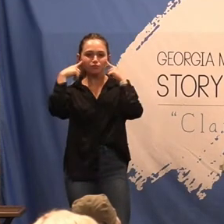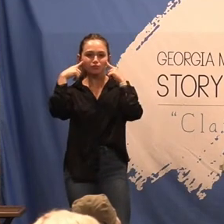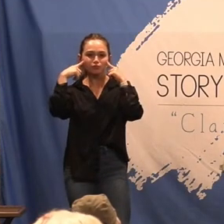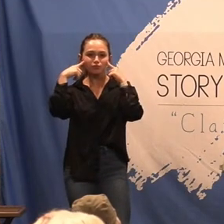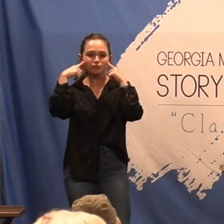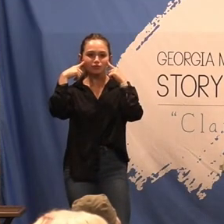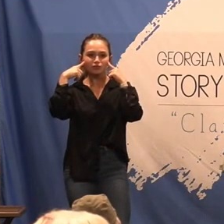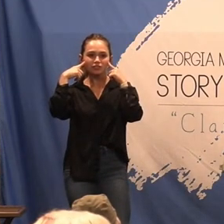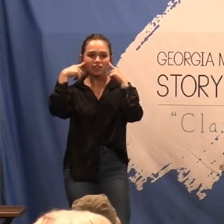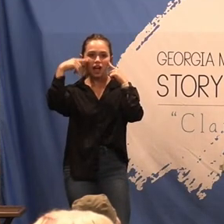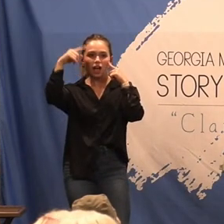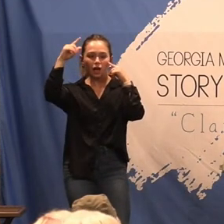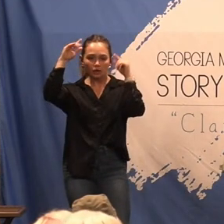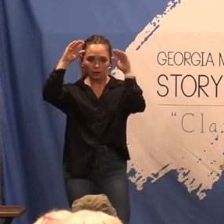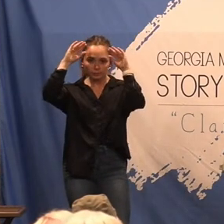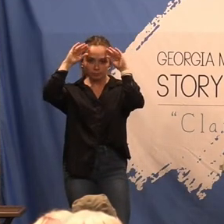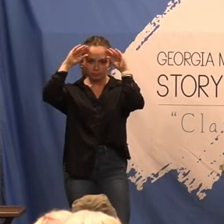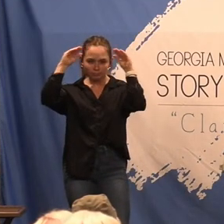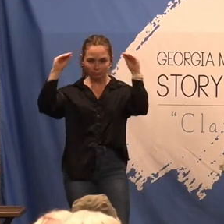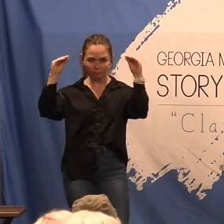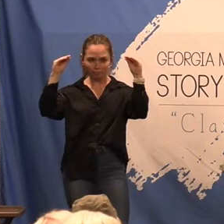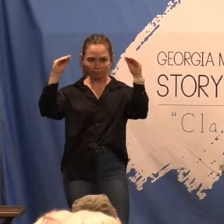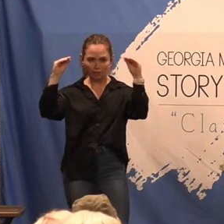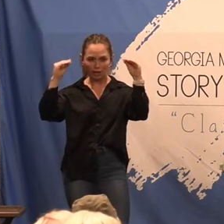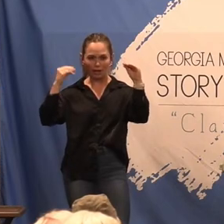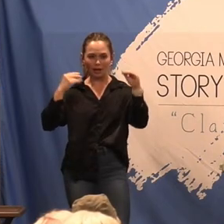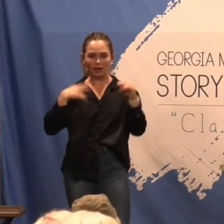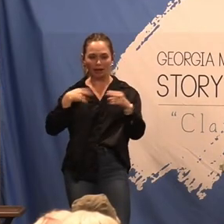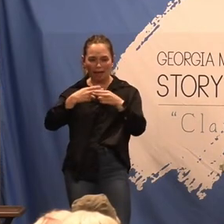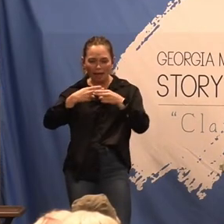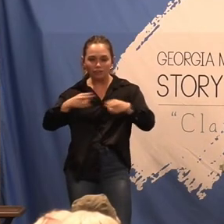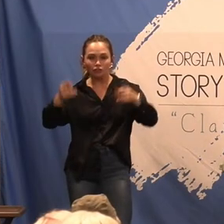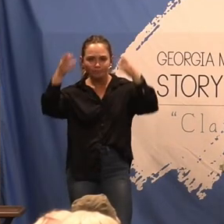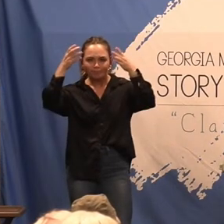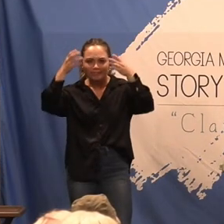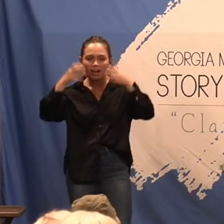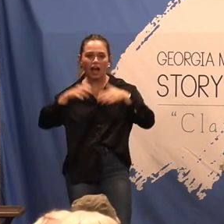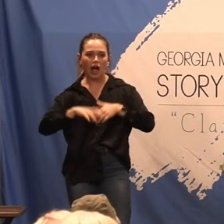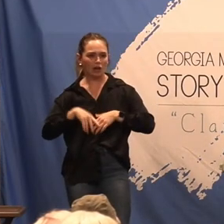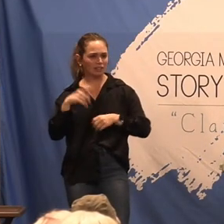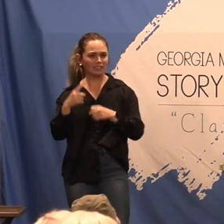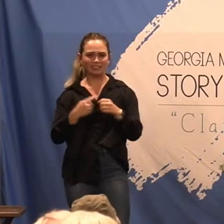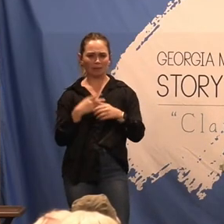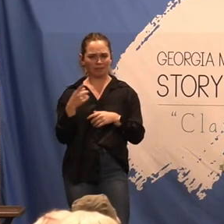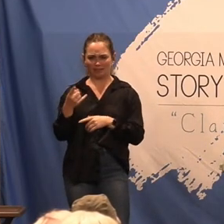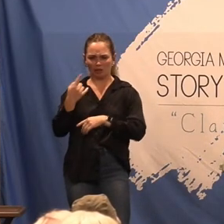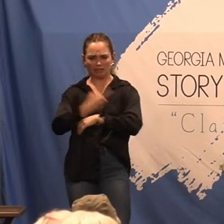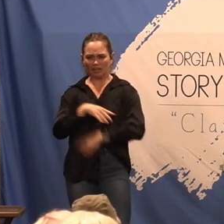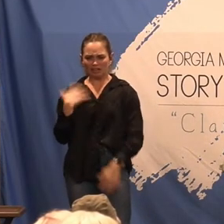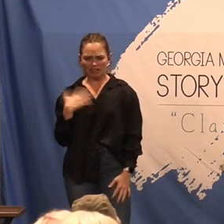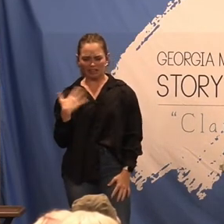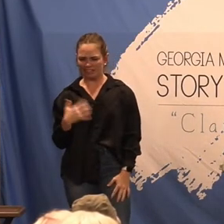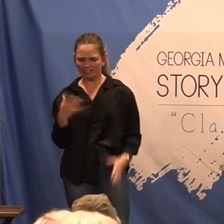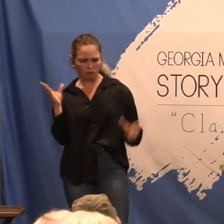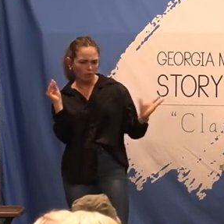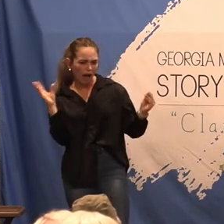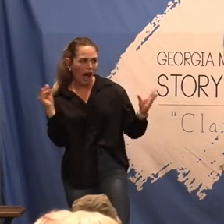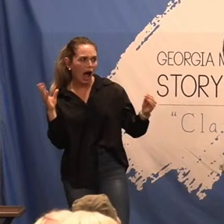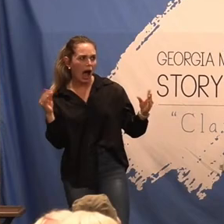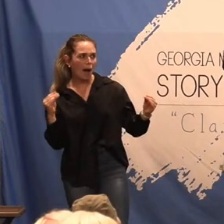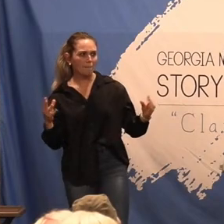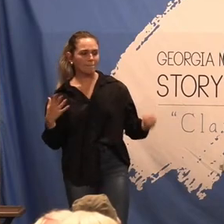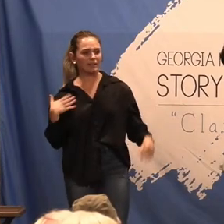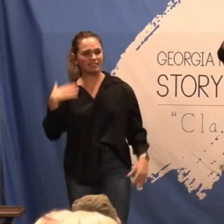topped with cunning little flat-brimmed boaters with egg-shaped crowns. Oh, they were something in those days, the crabs. And because their